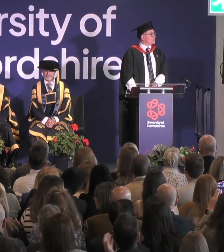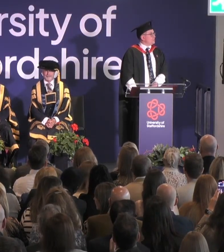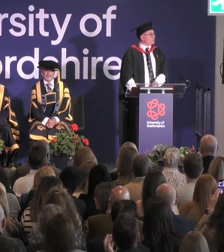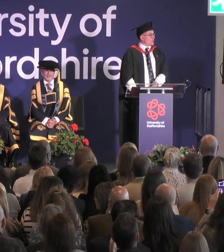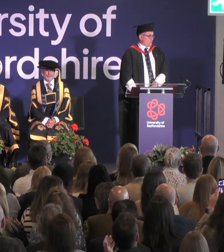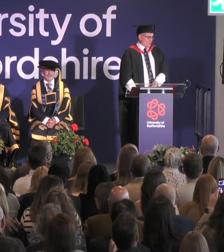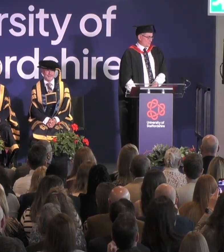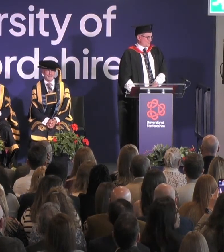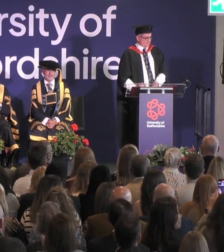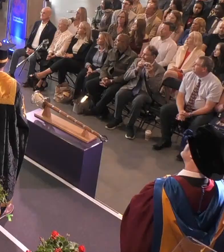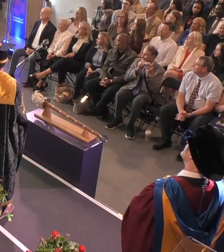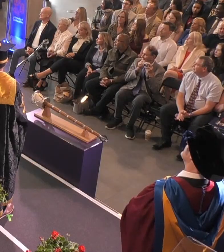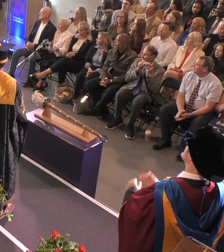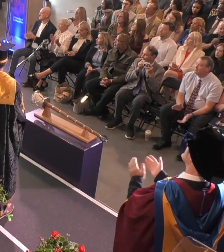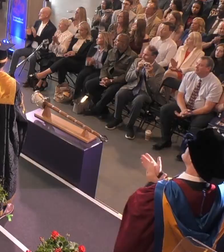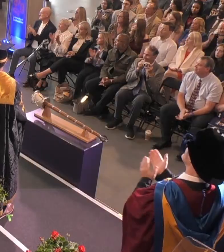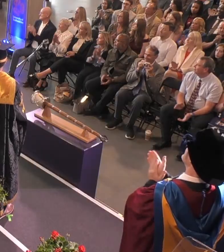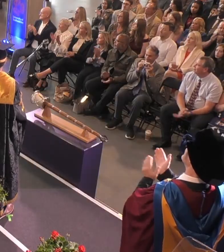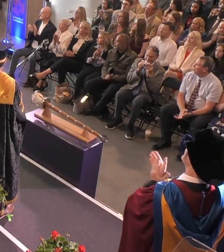Bogdan Dobus.